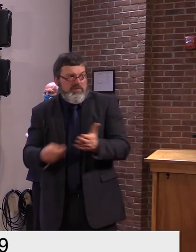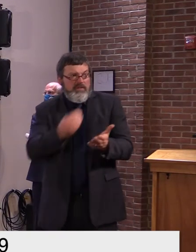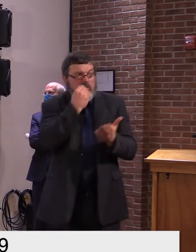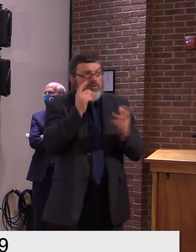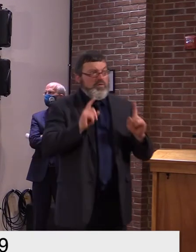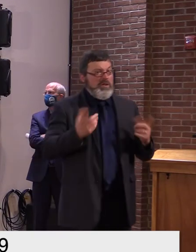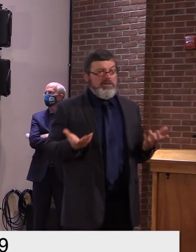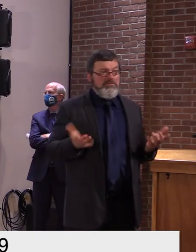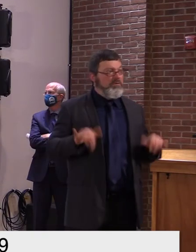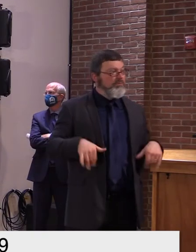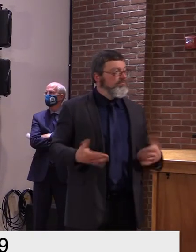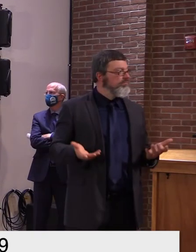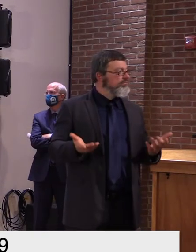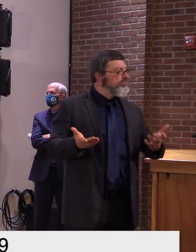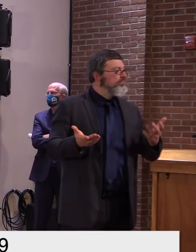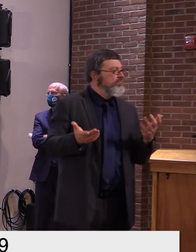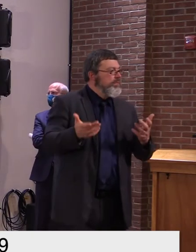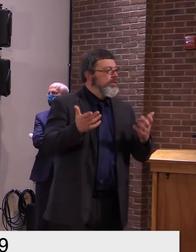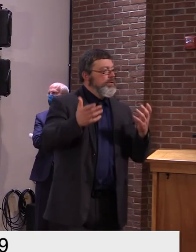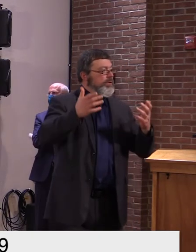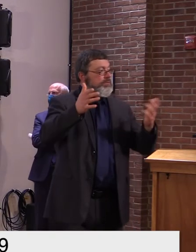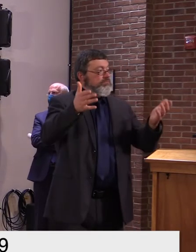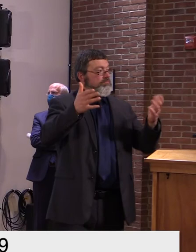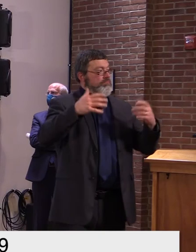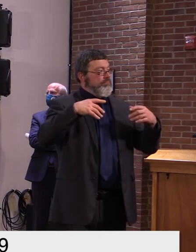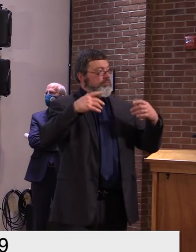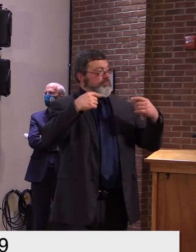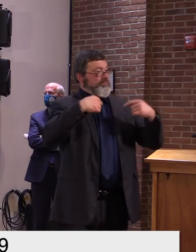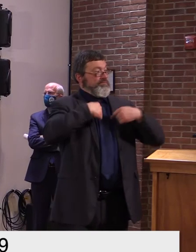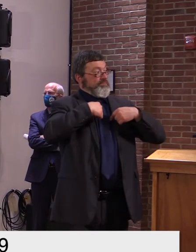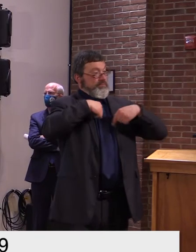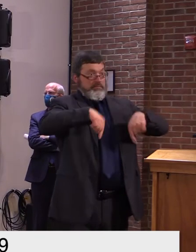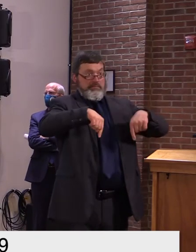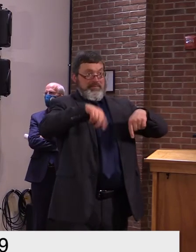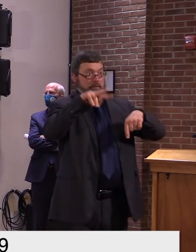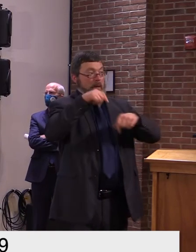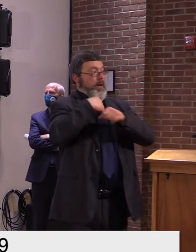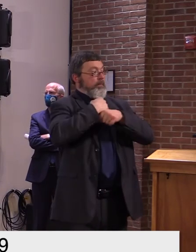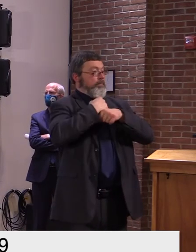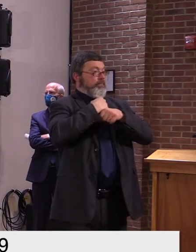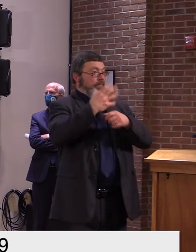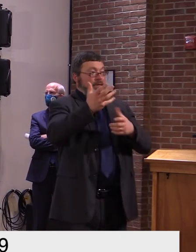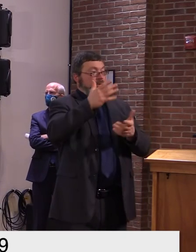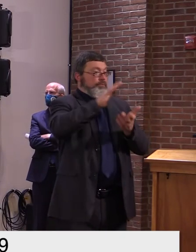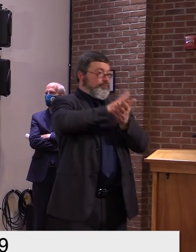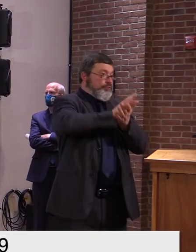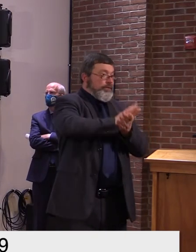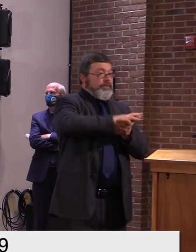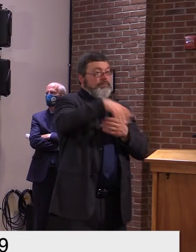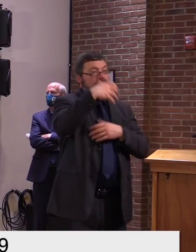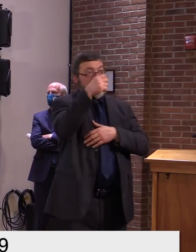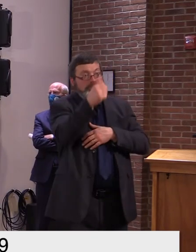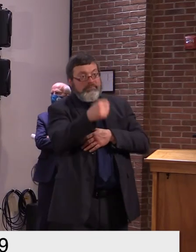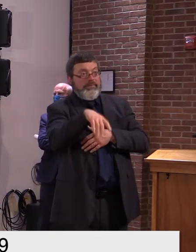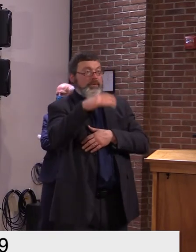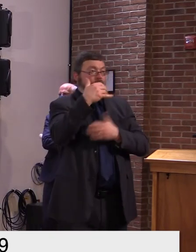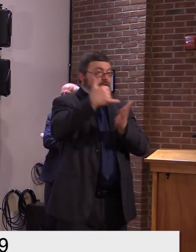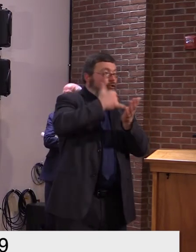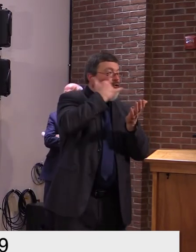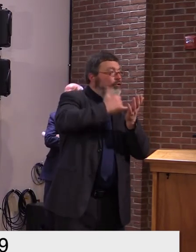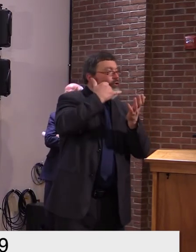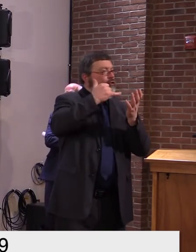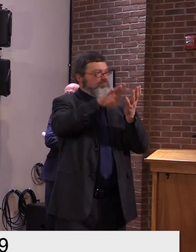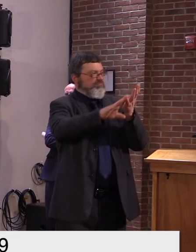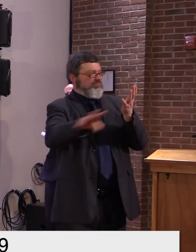is essential to whether it's butter, whether it's yogurt, whether it's cheese. All of these